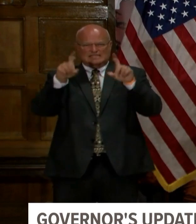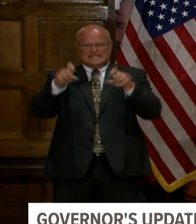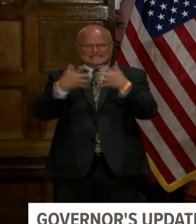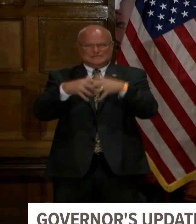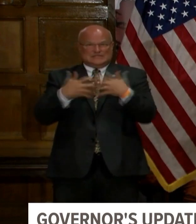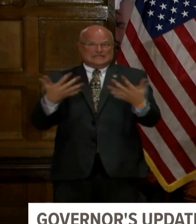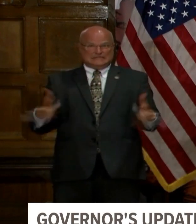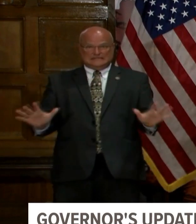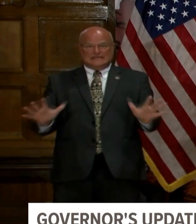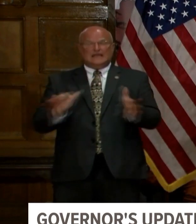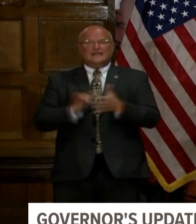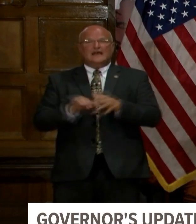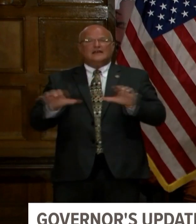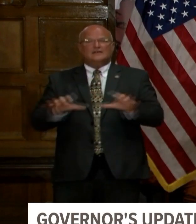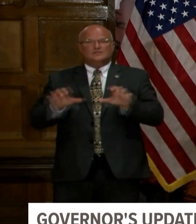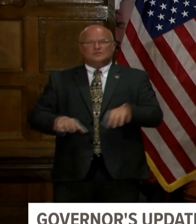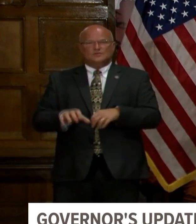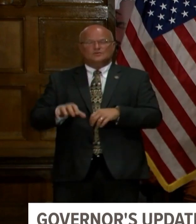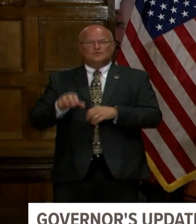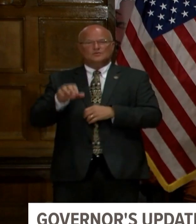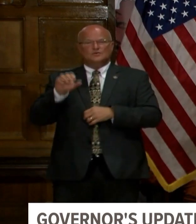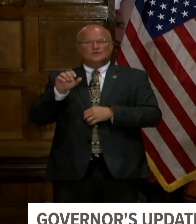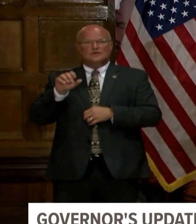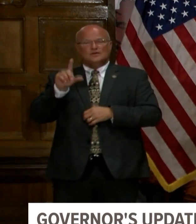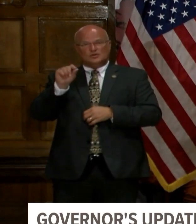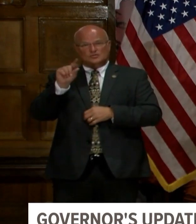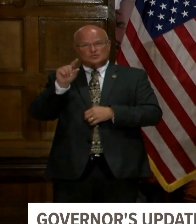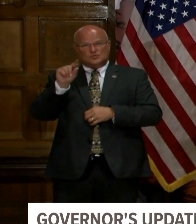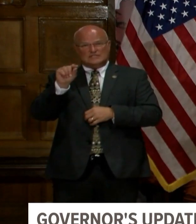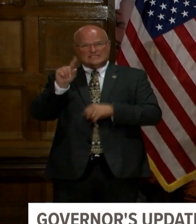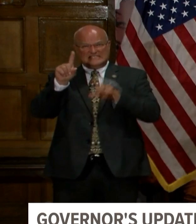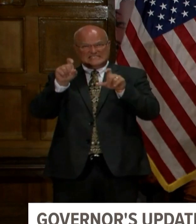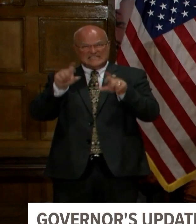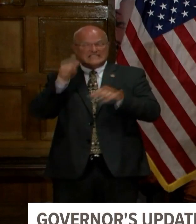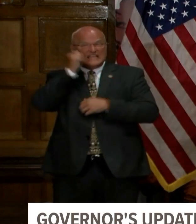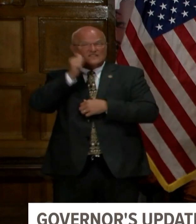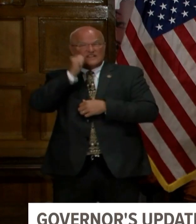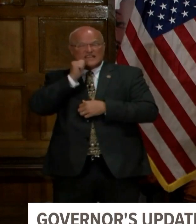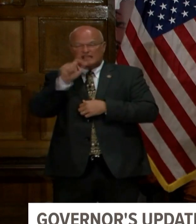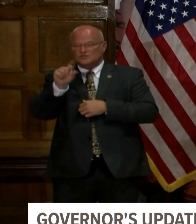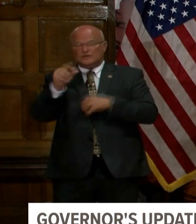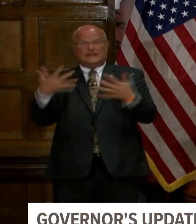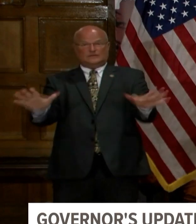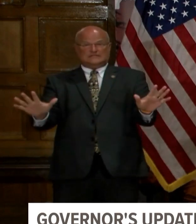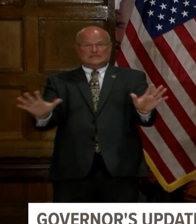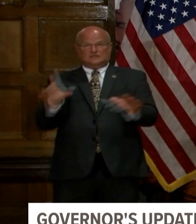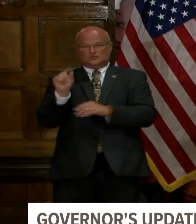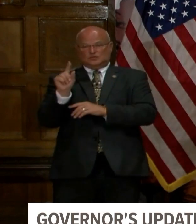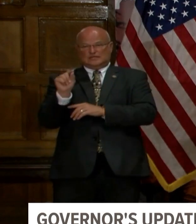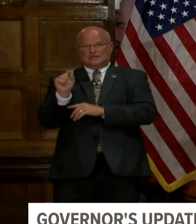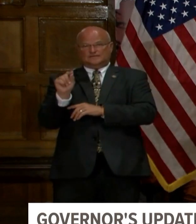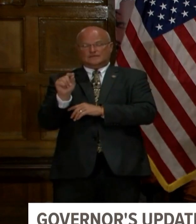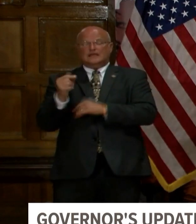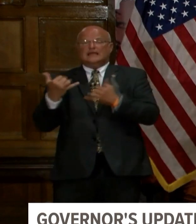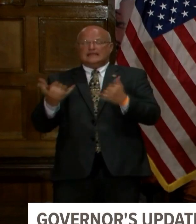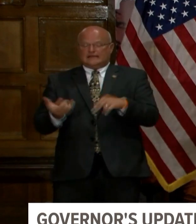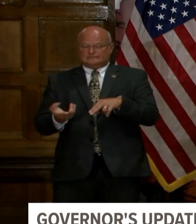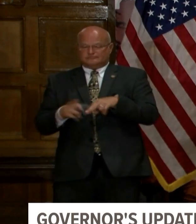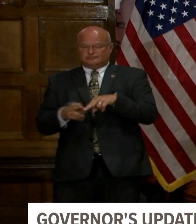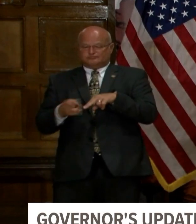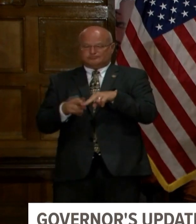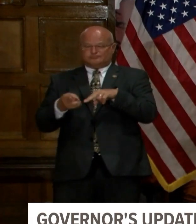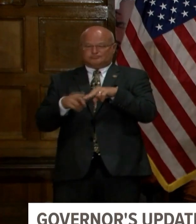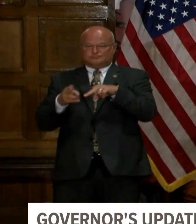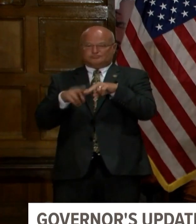machine that could do 20 tests per day. That's all it could do. Since then, we've built the